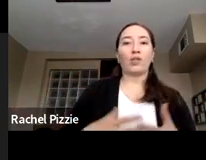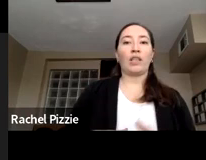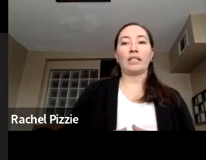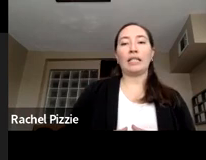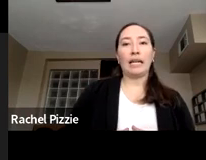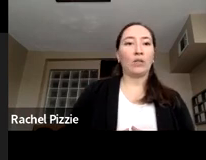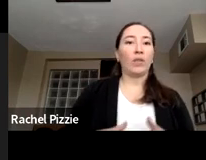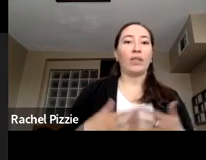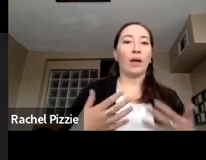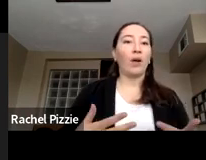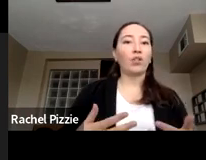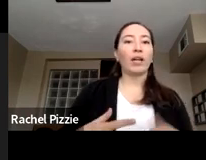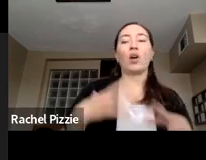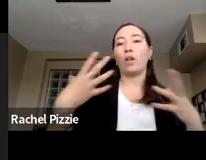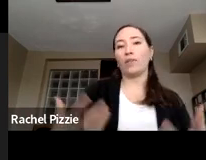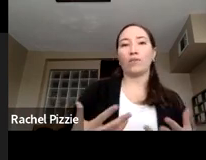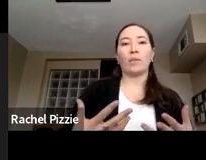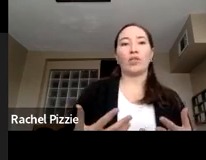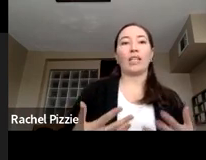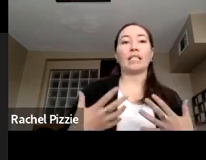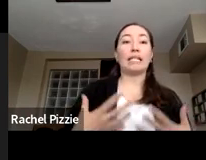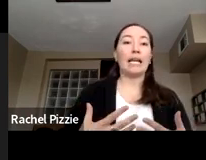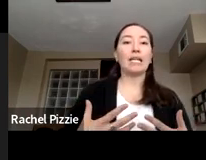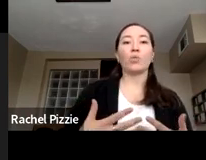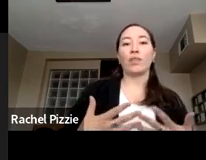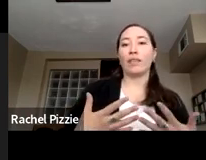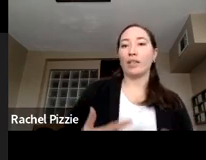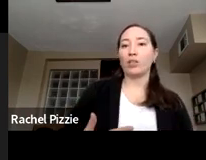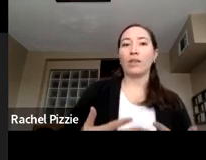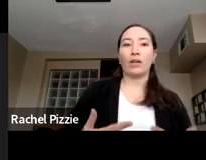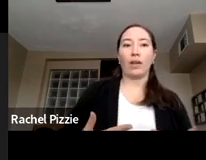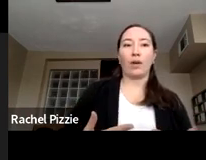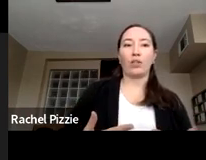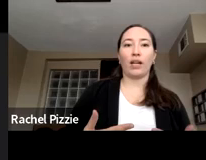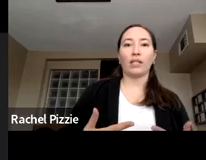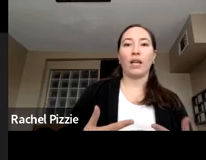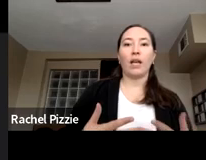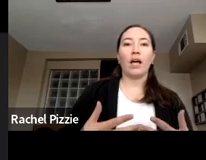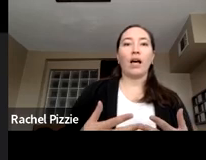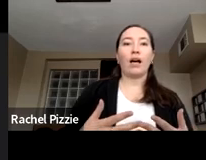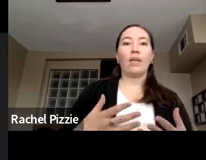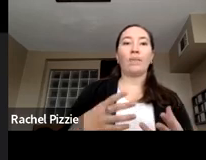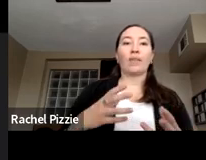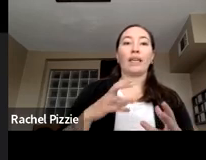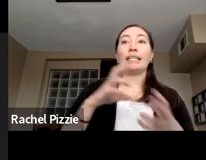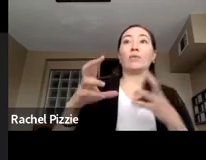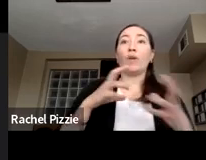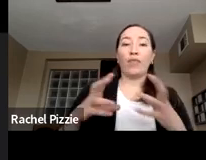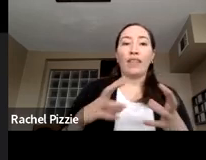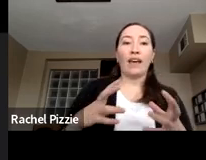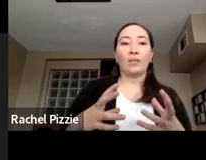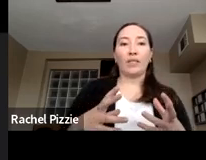the information that's contained within that project, all of the information that's contained within that survey or that project